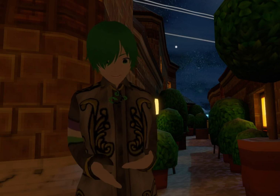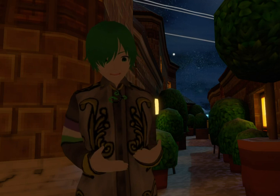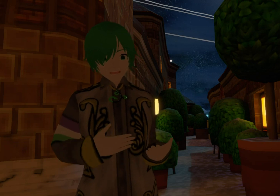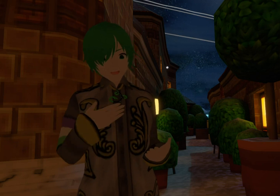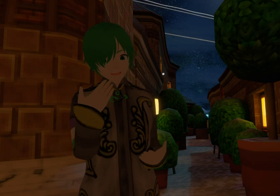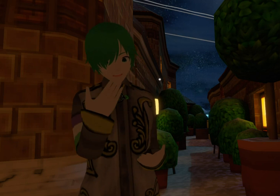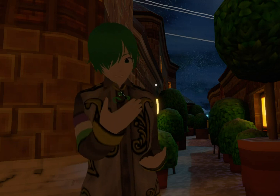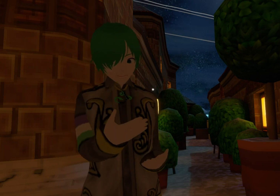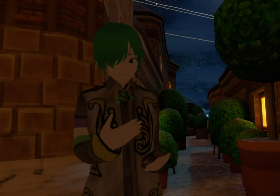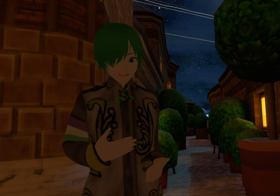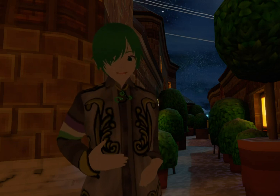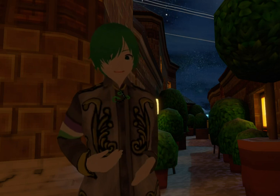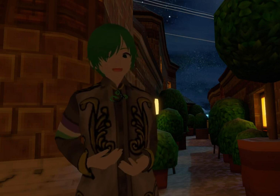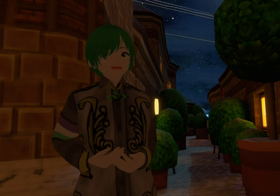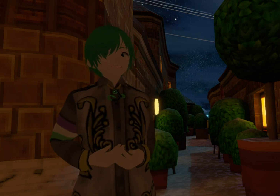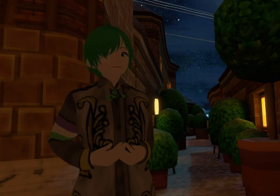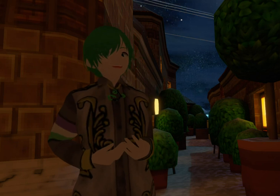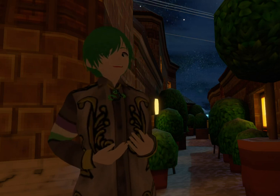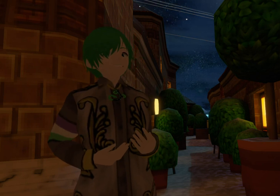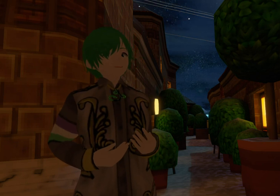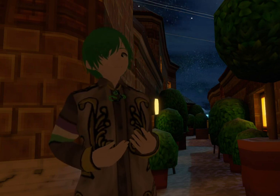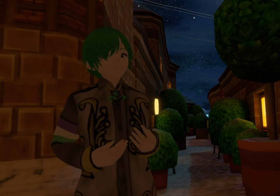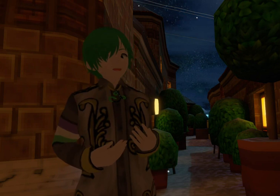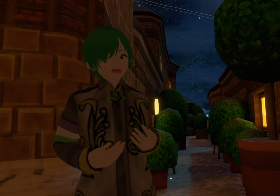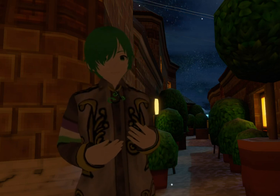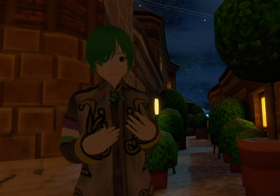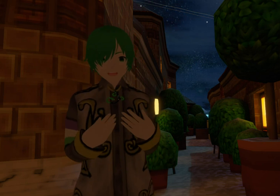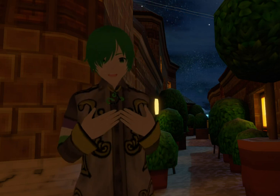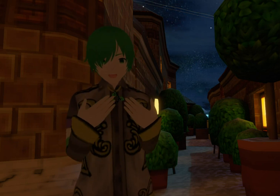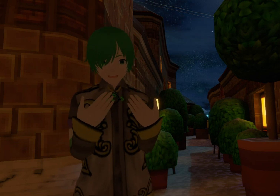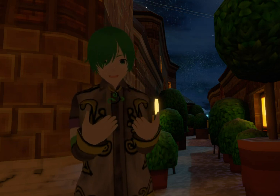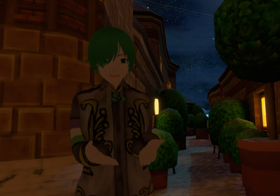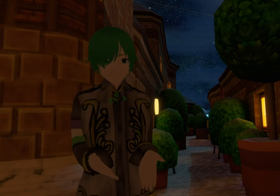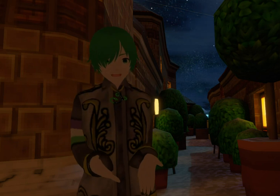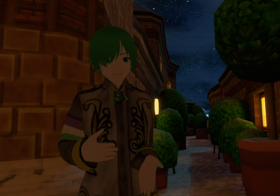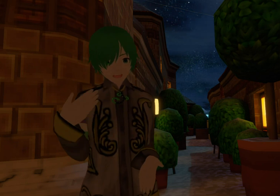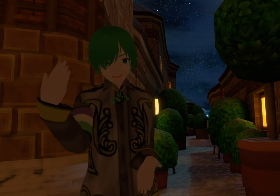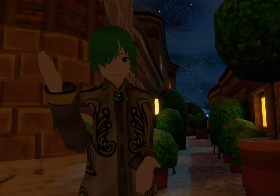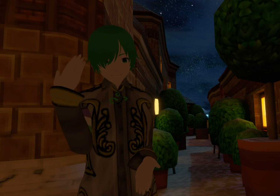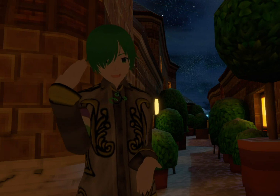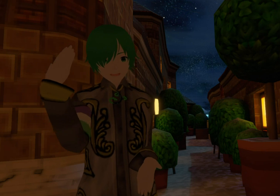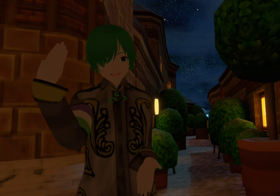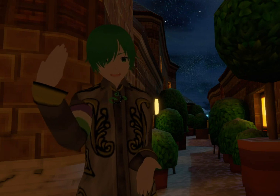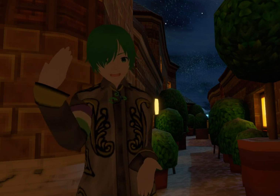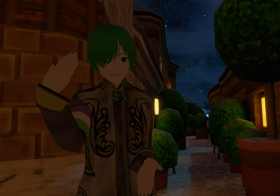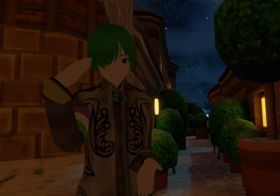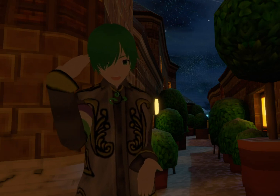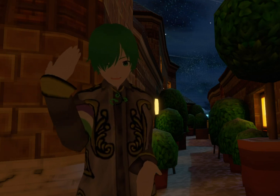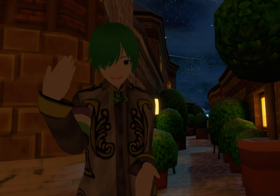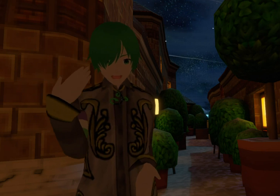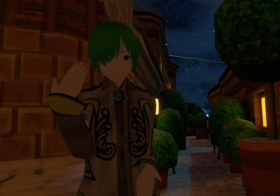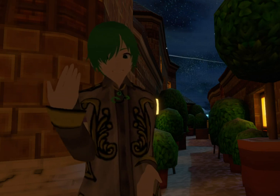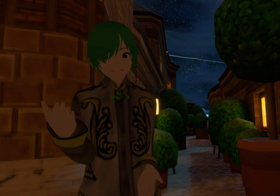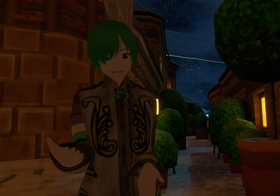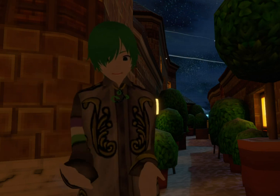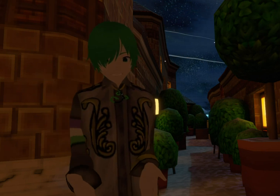replicate when I recently tried to get back into things. And I realized that there is a time commitment there, and so that's something that I had to like consciously